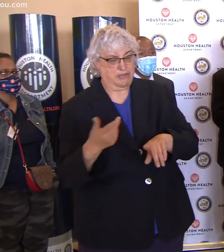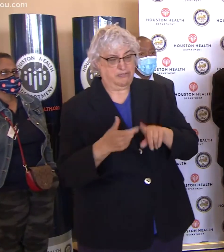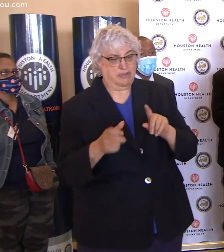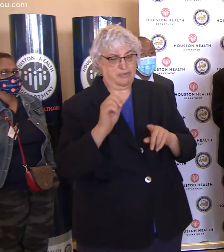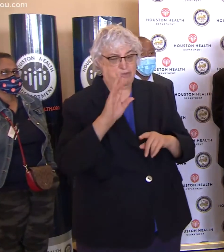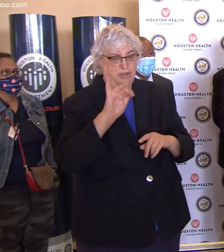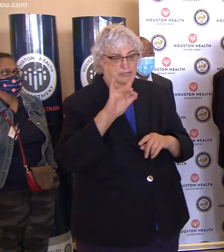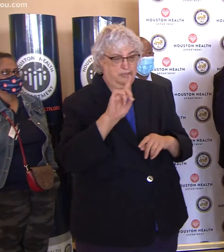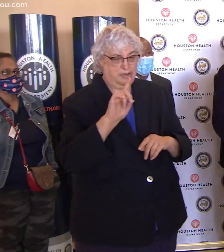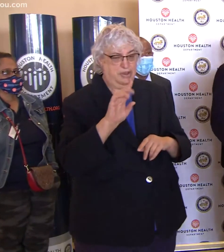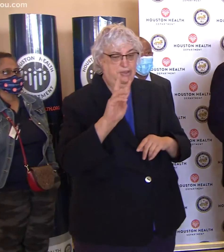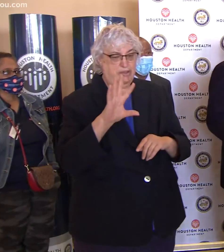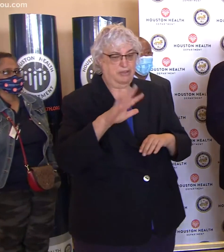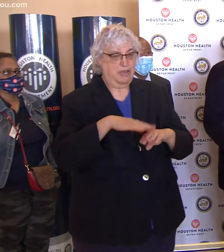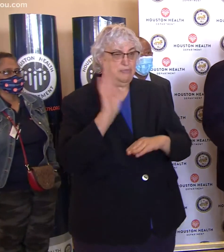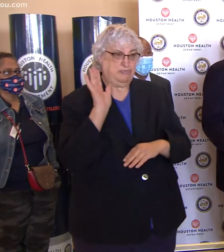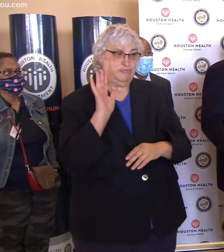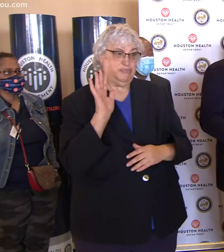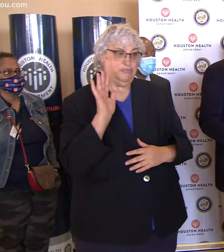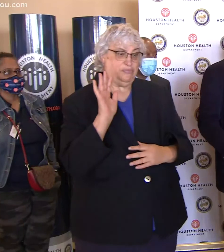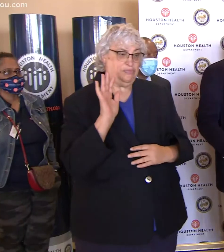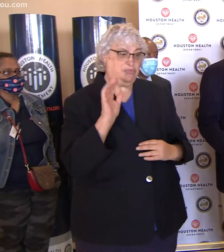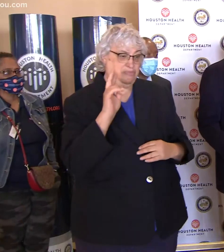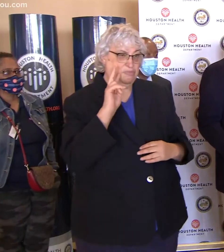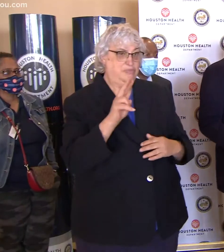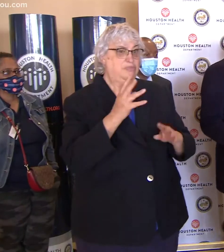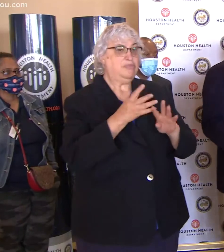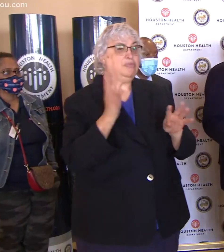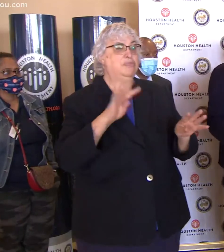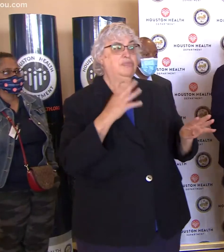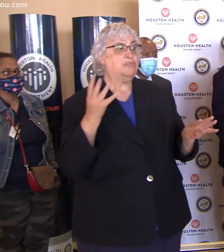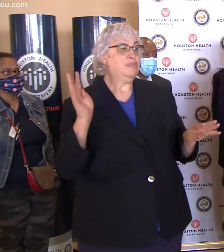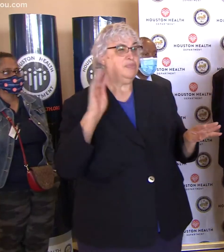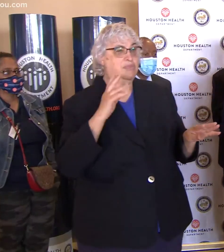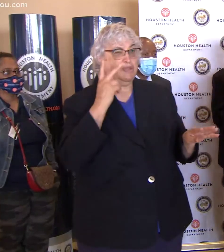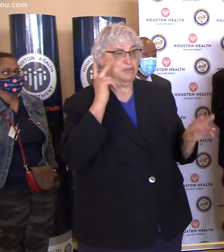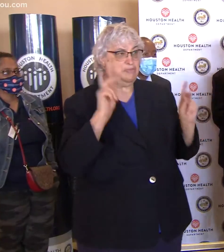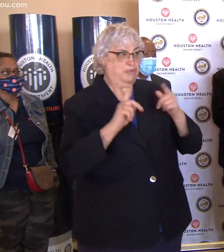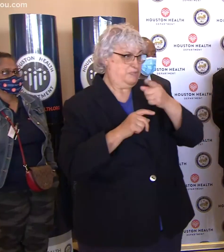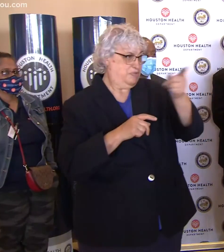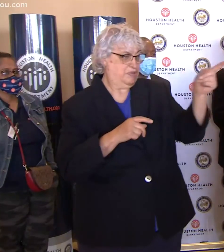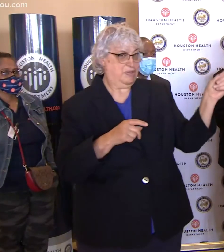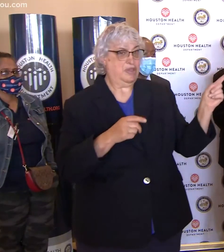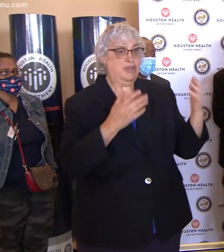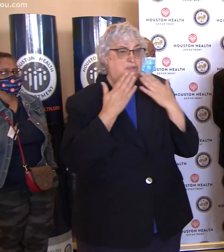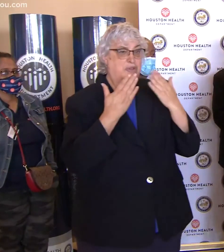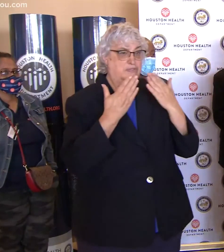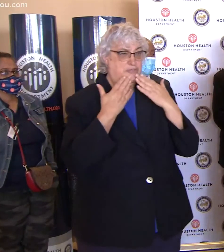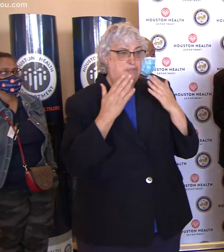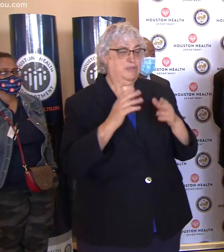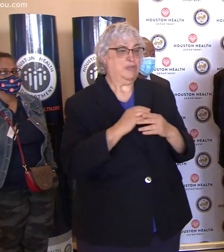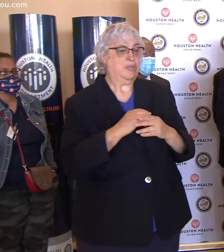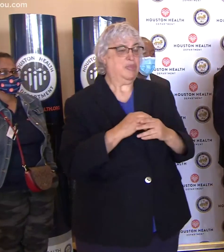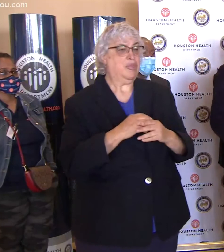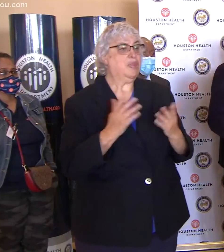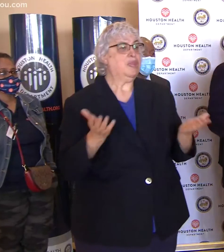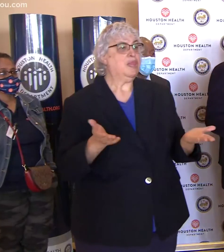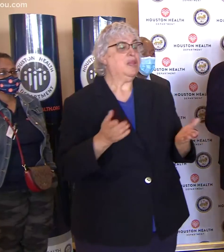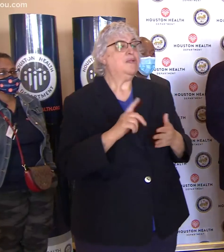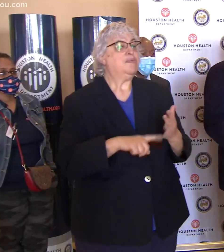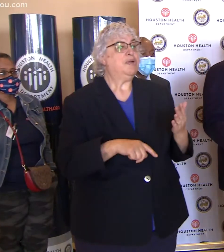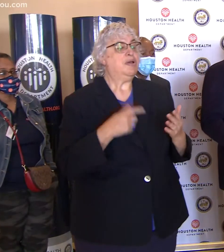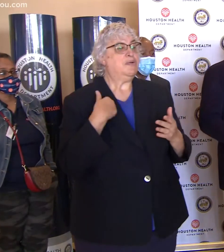COVID are 65 years and older. And if you look in line, we're actually seeing those folks, and I'm grateful for that. But what this tells me is that we